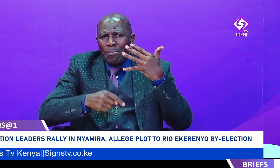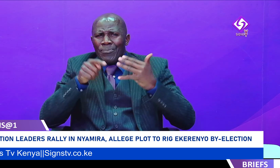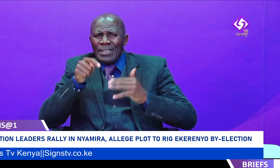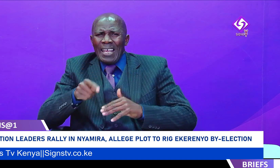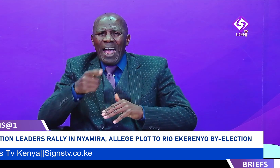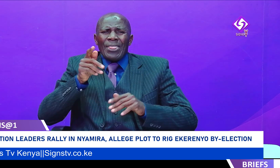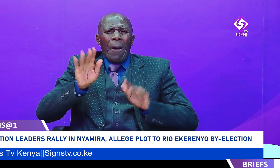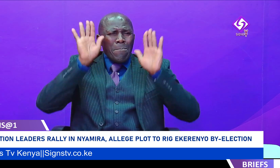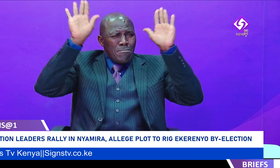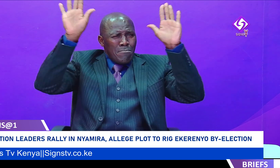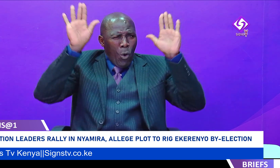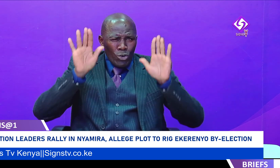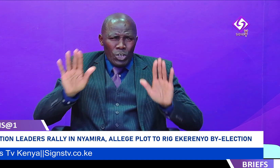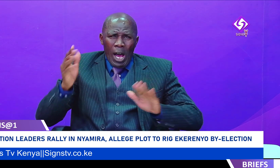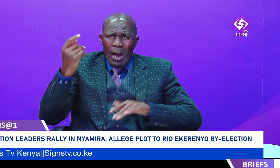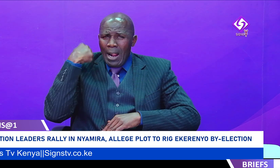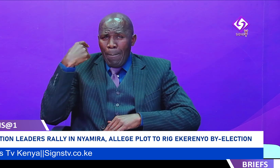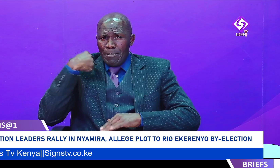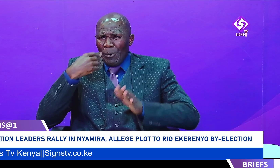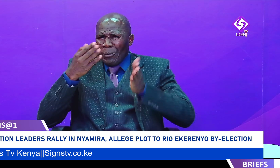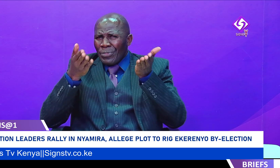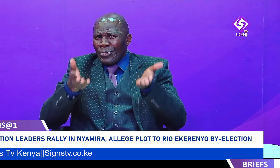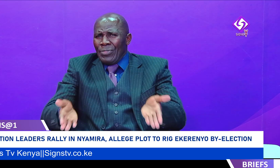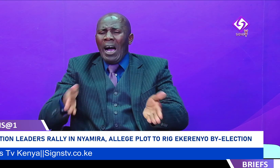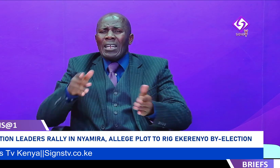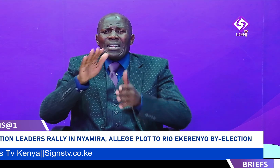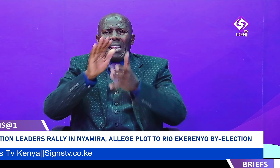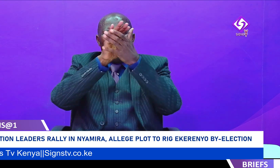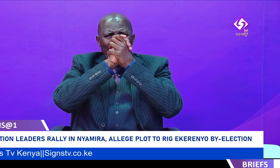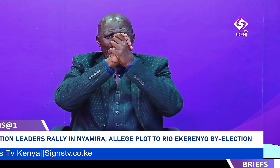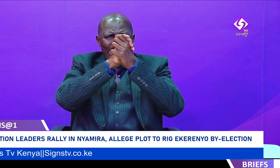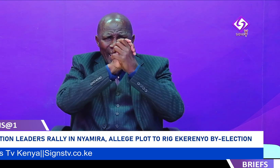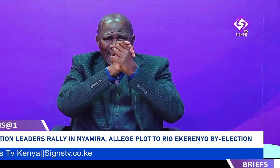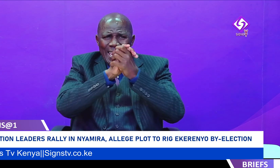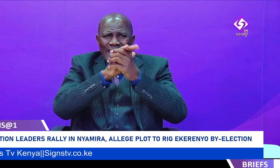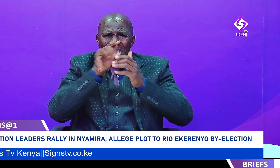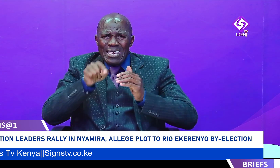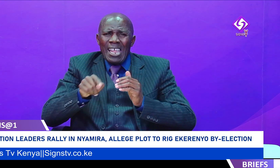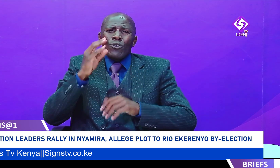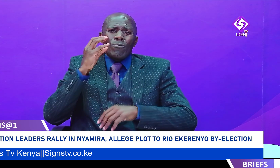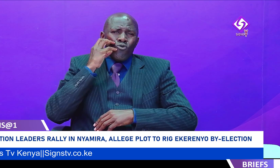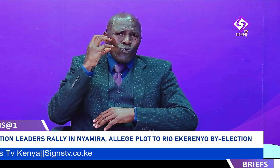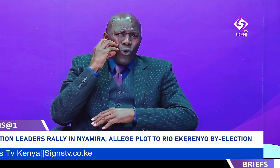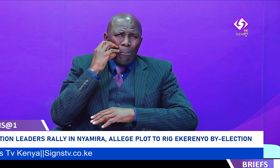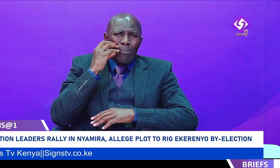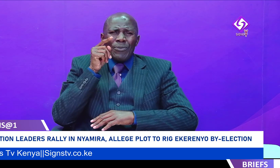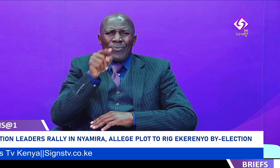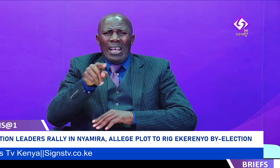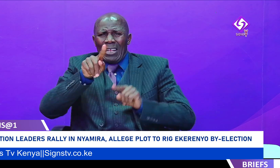Among the key figures present were Jubilee Deputy Party Leader Fred Matiangi,